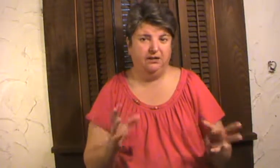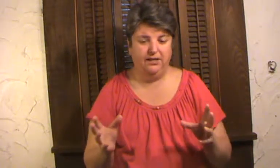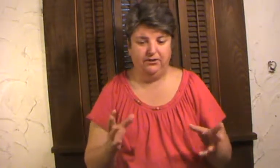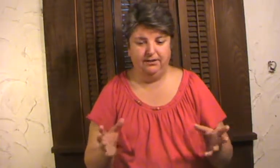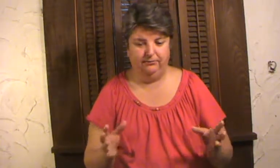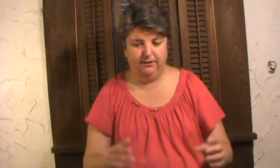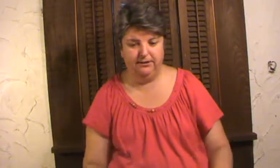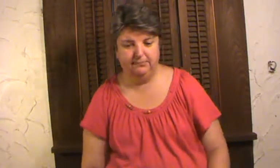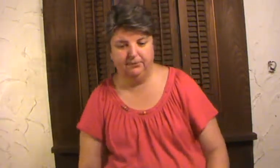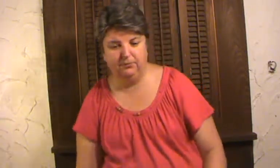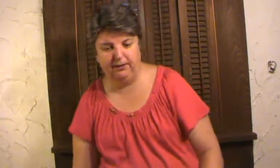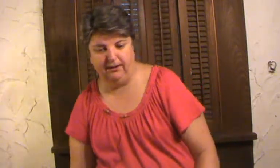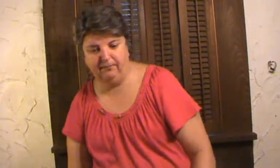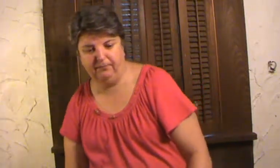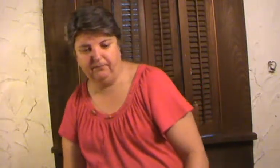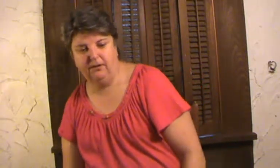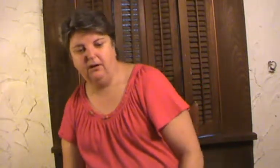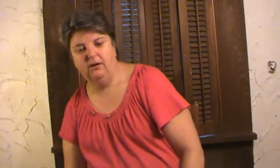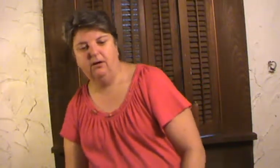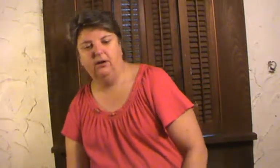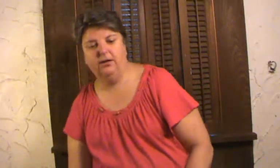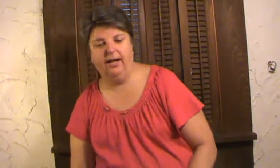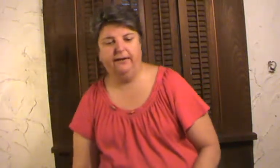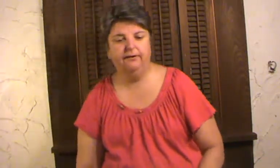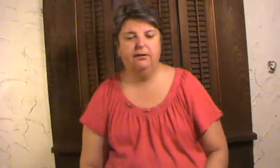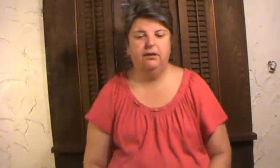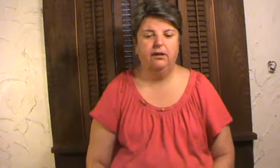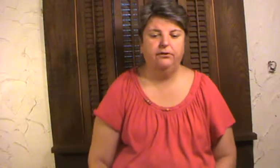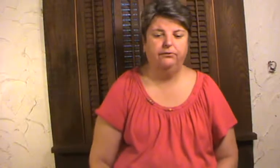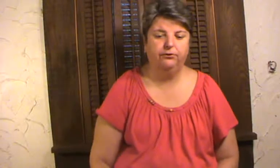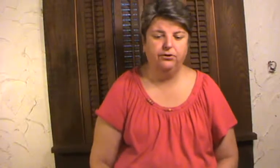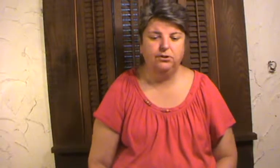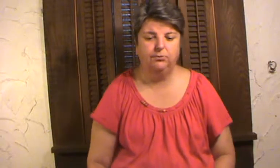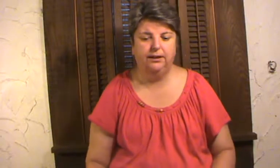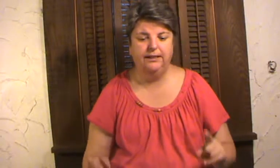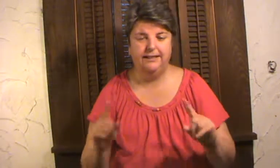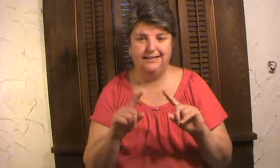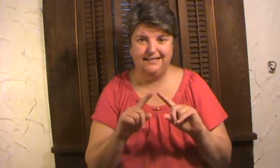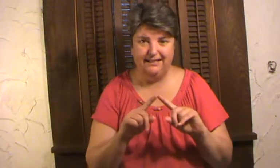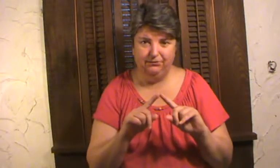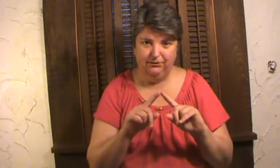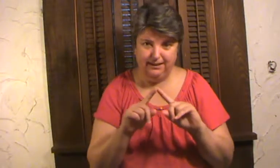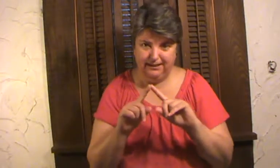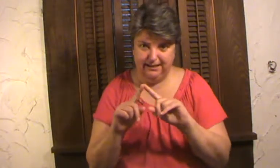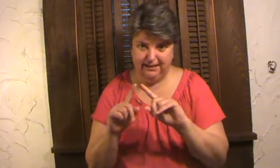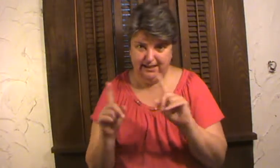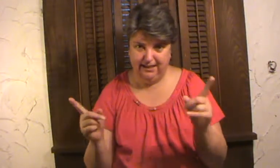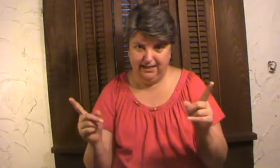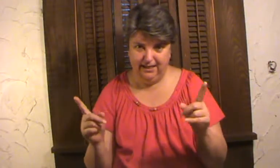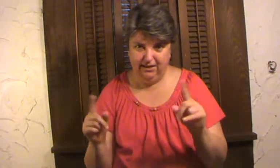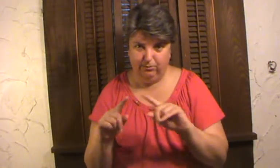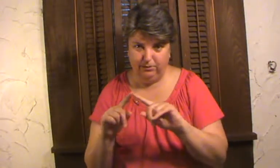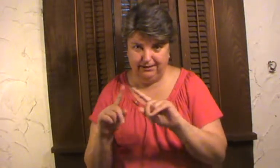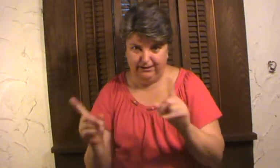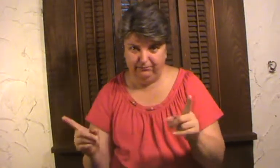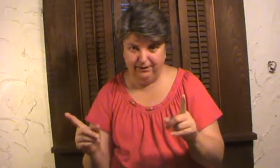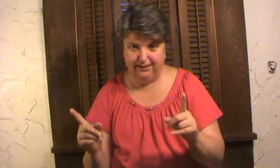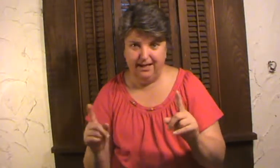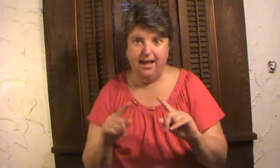tell the difference between them. Okay, the first one is different, the word different, and